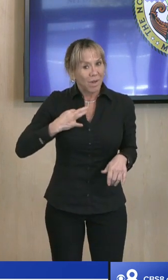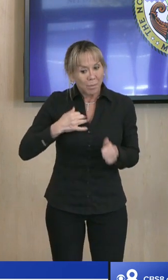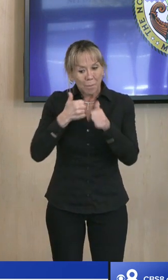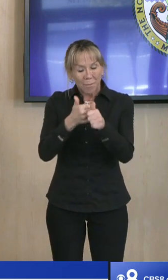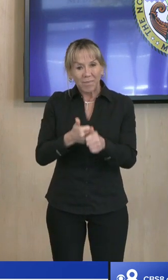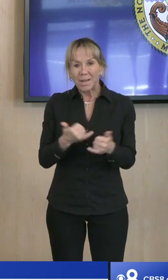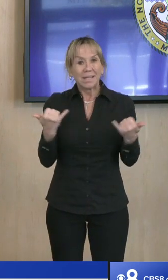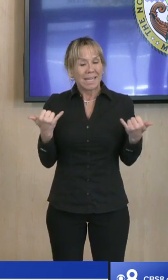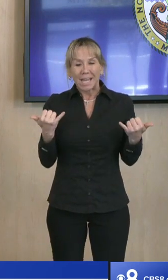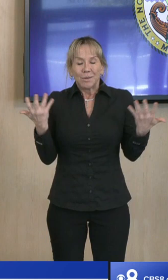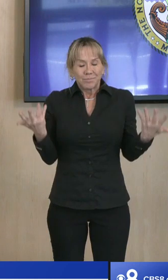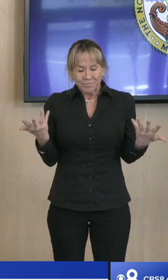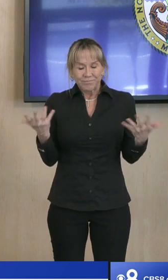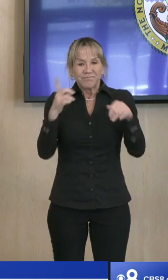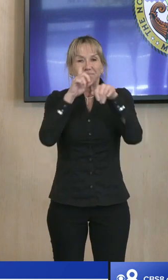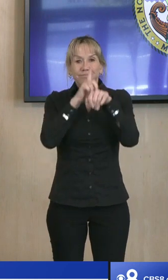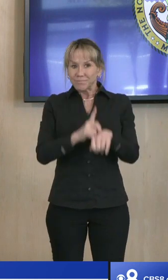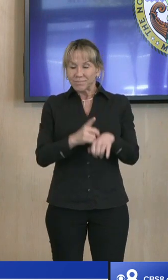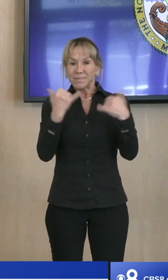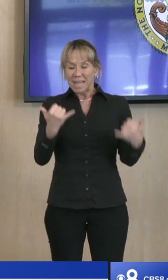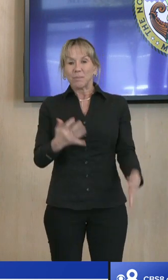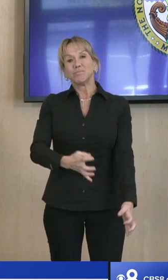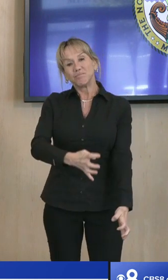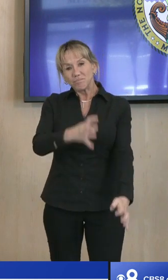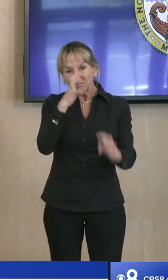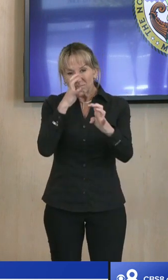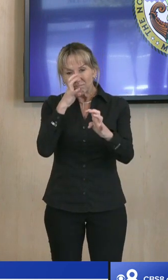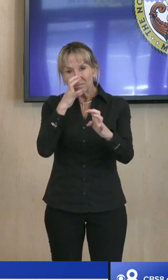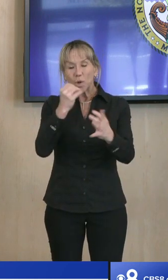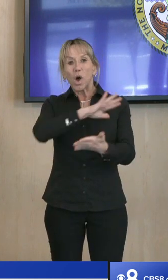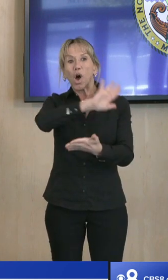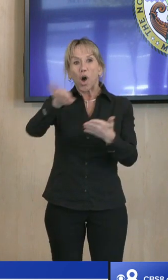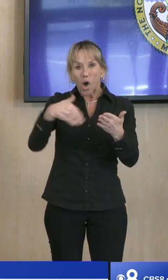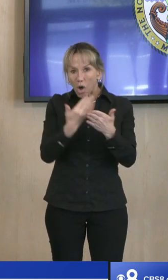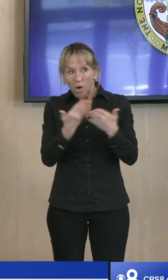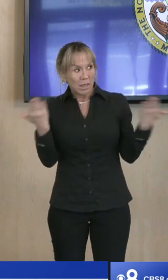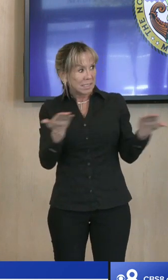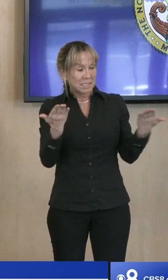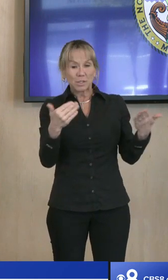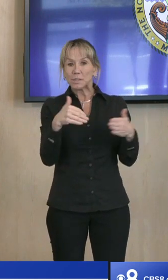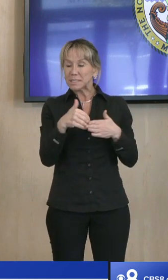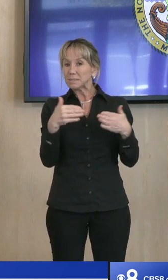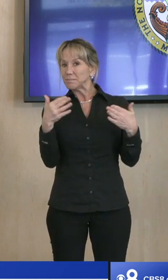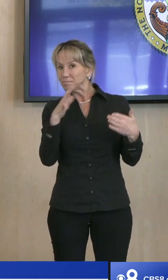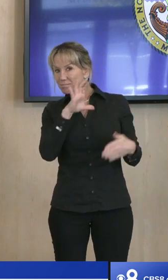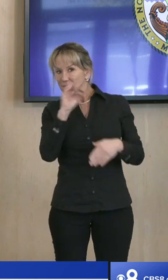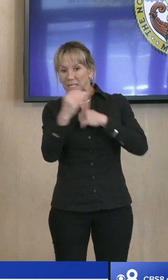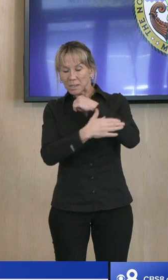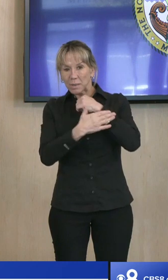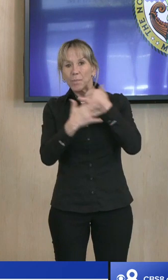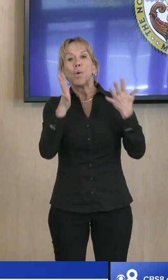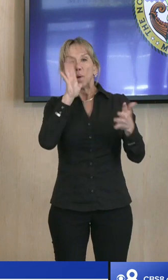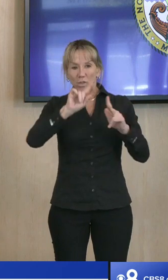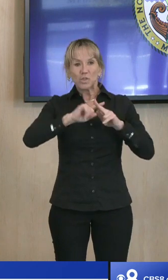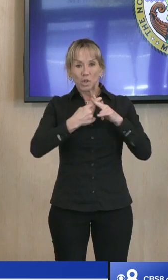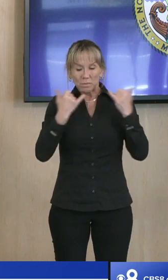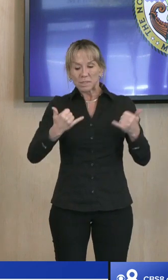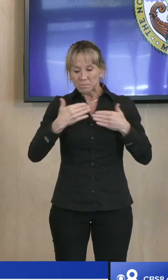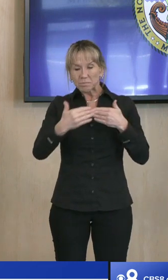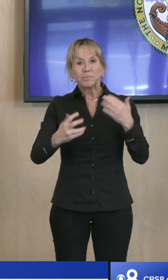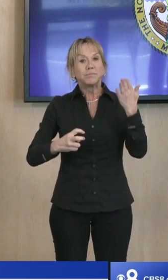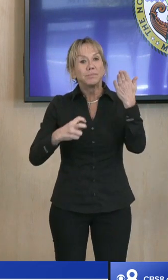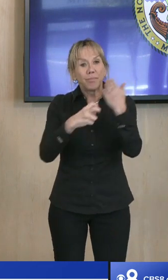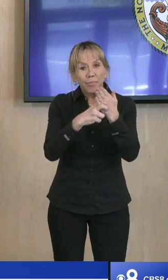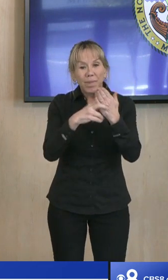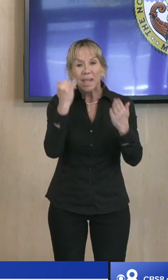are really over. So the message is going to go out to all of public safety here in the county that we will start issuing citations